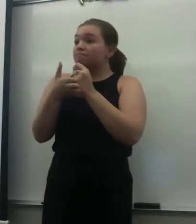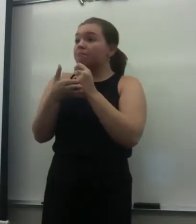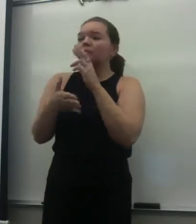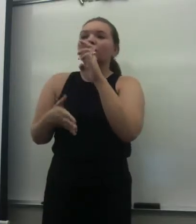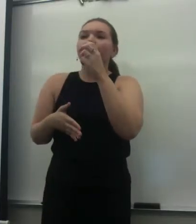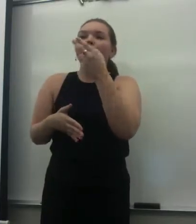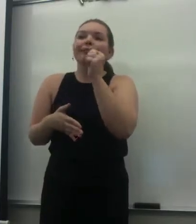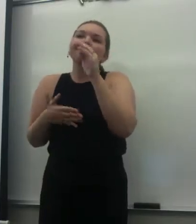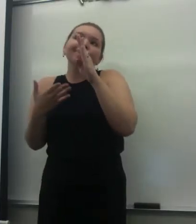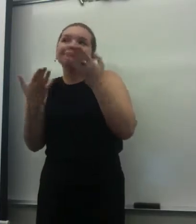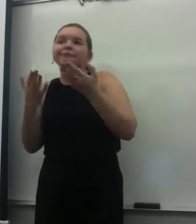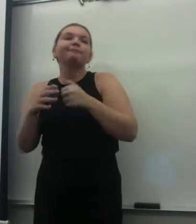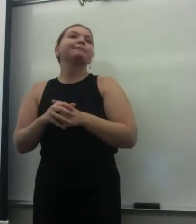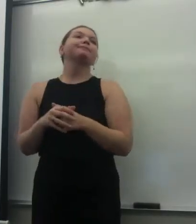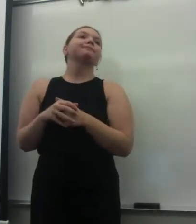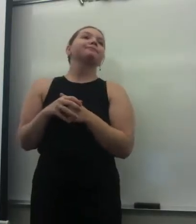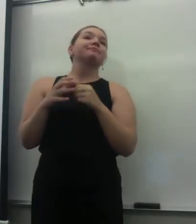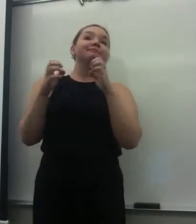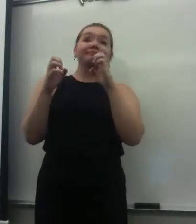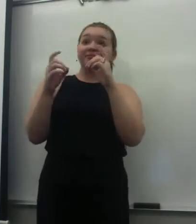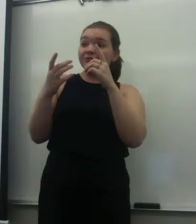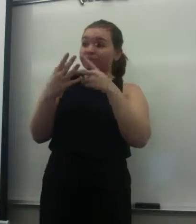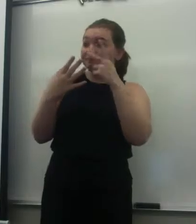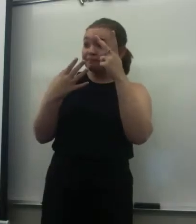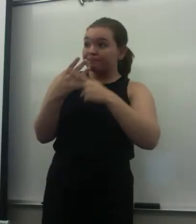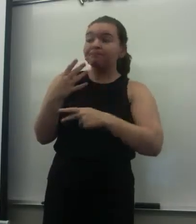and also educational programs,